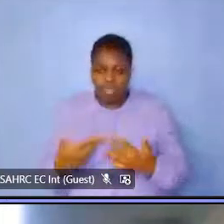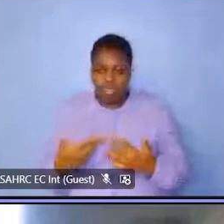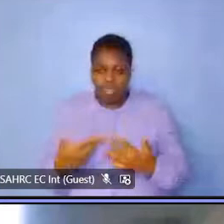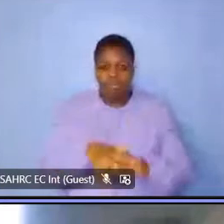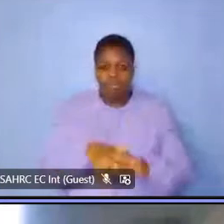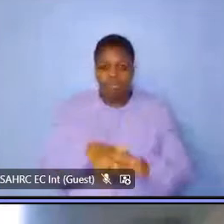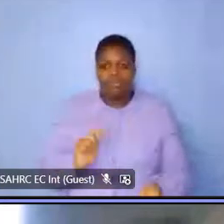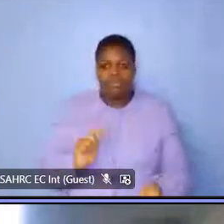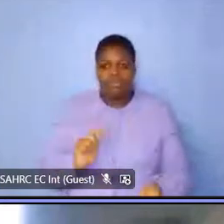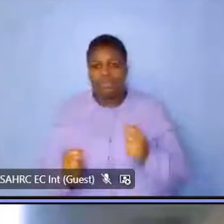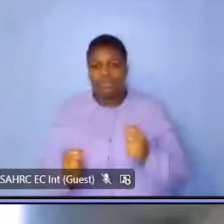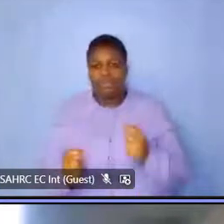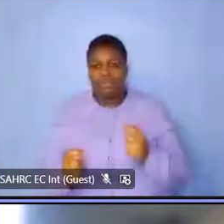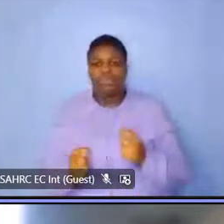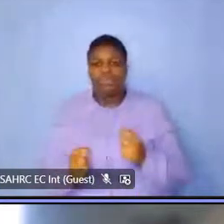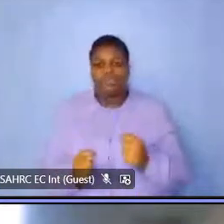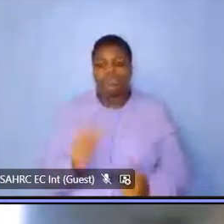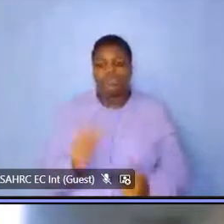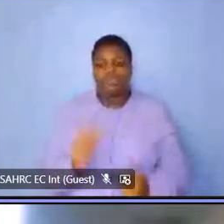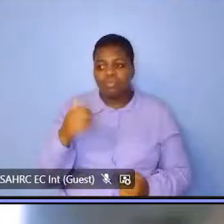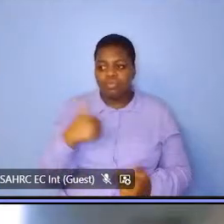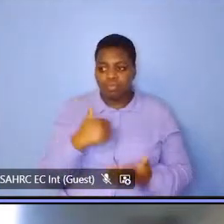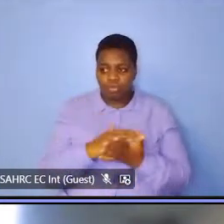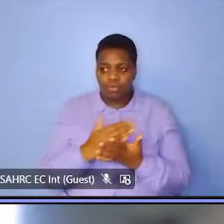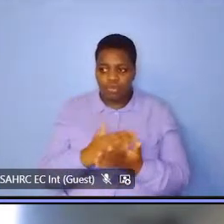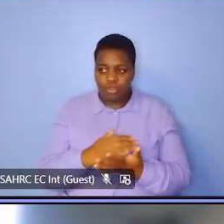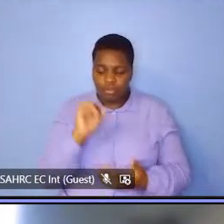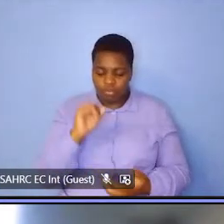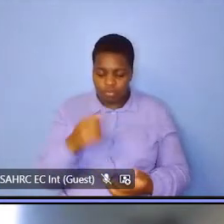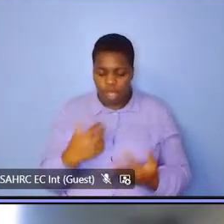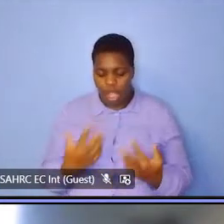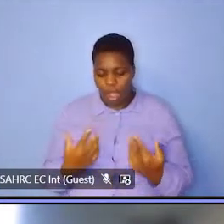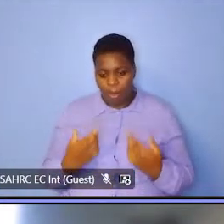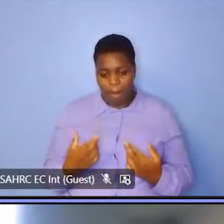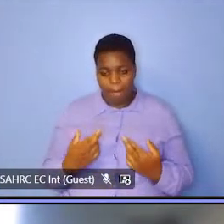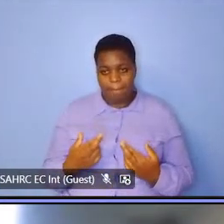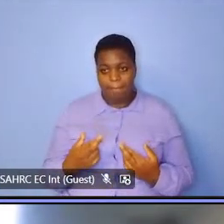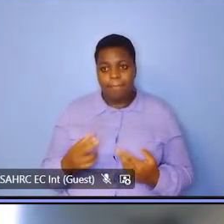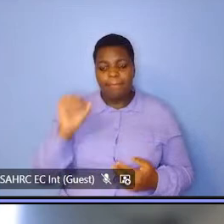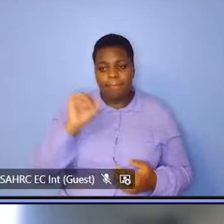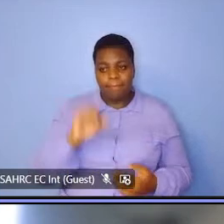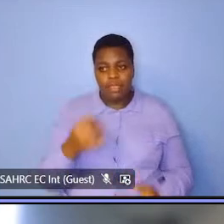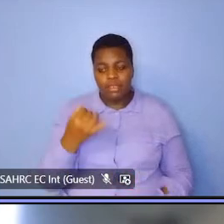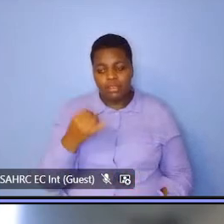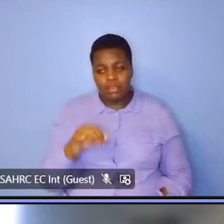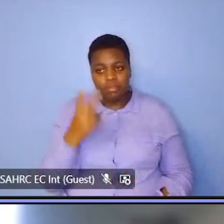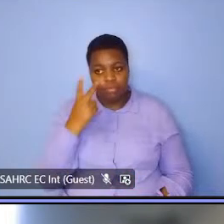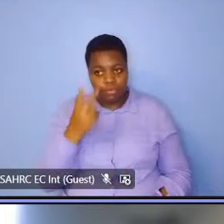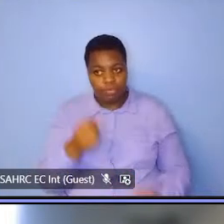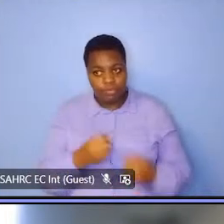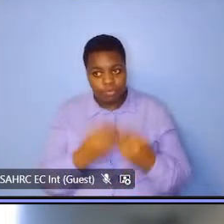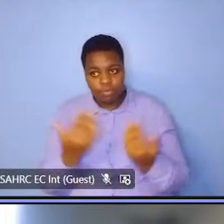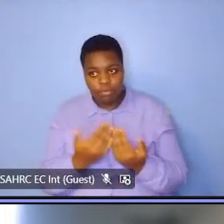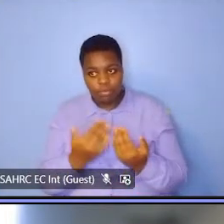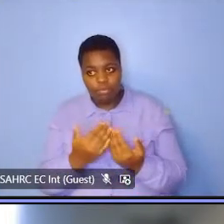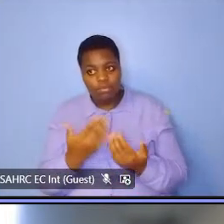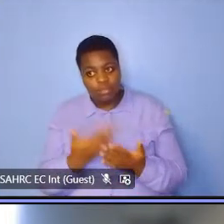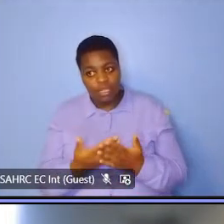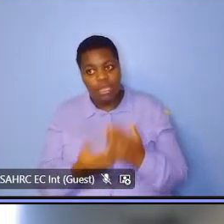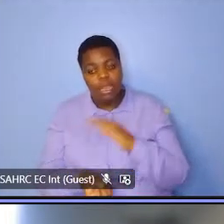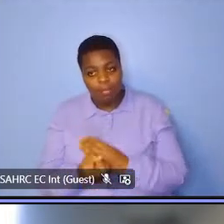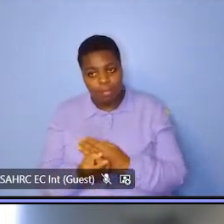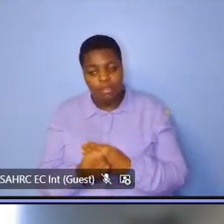change. I've shared there with you, though, we are hopeful, though, and we've seen in many schools that change can in fact happen and